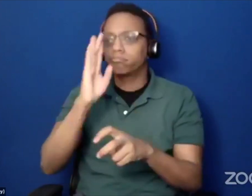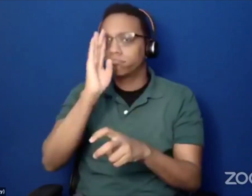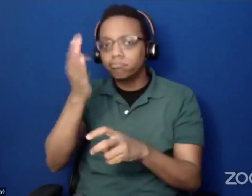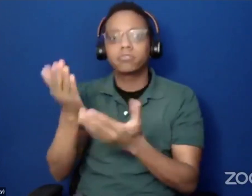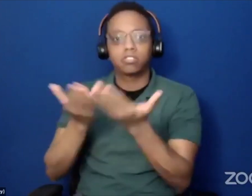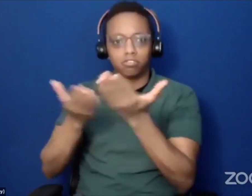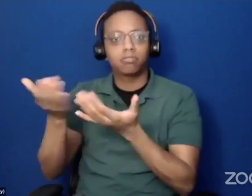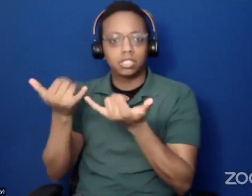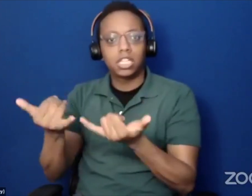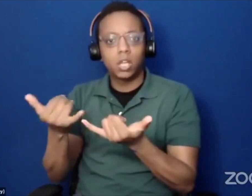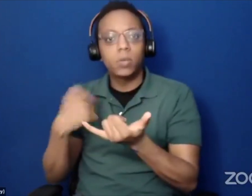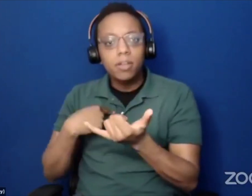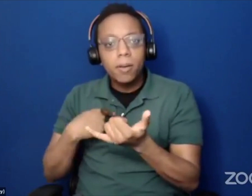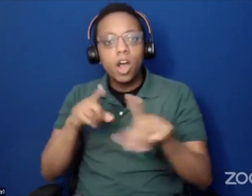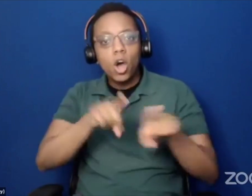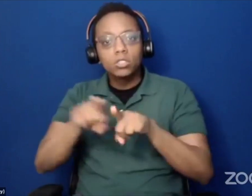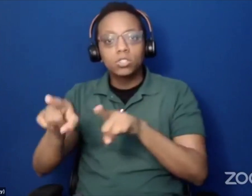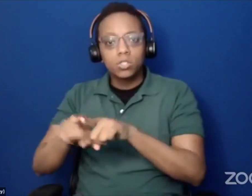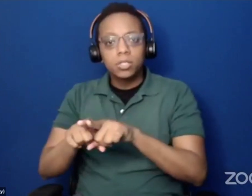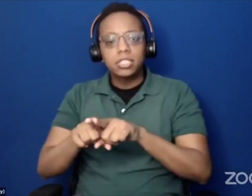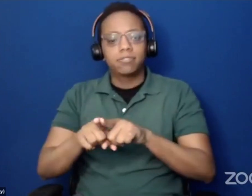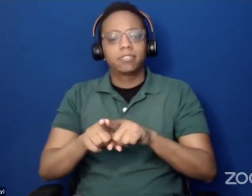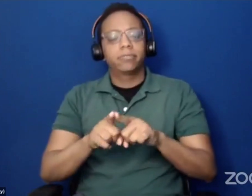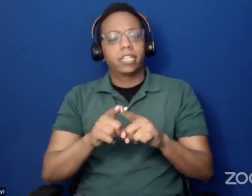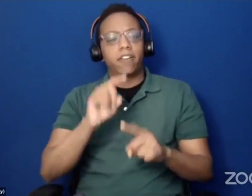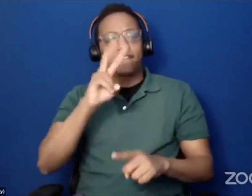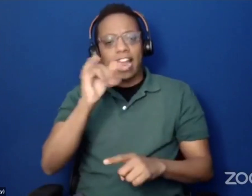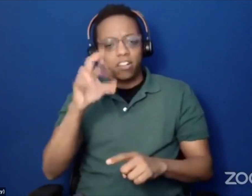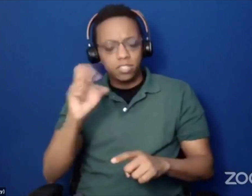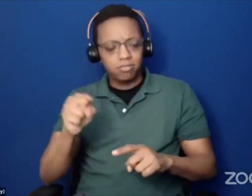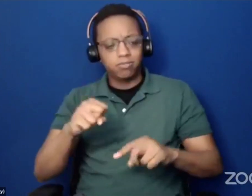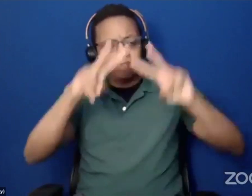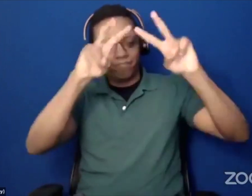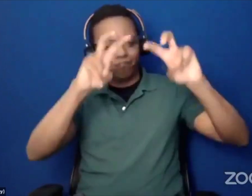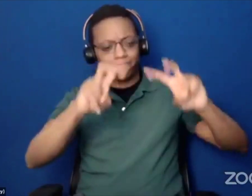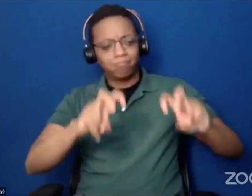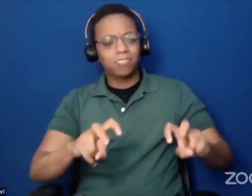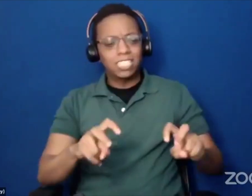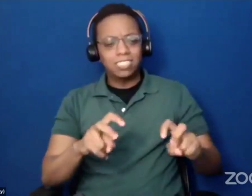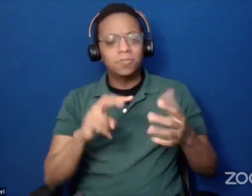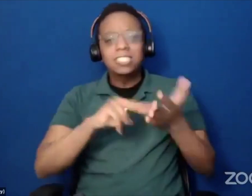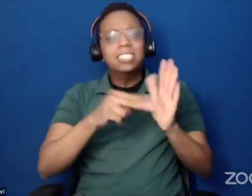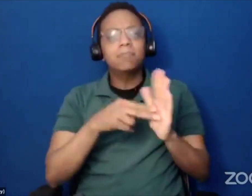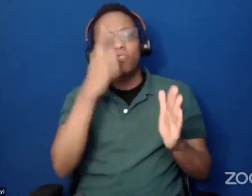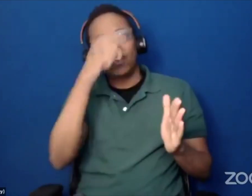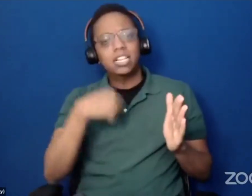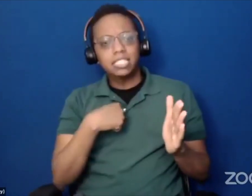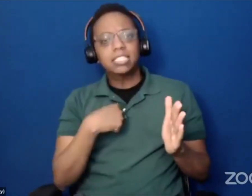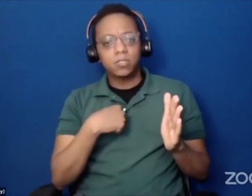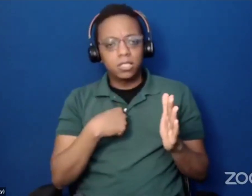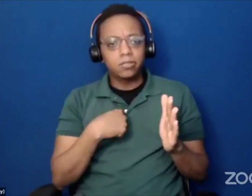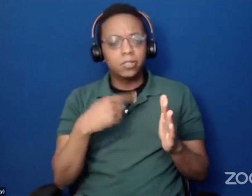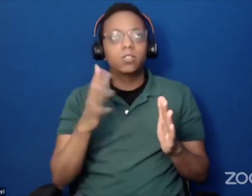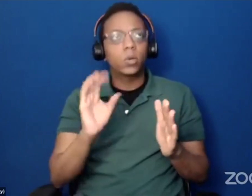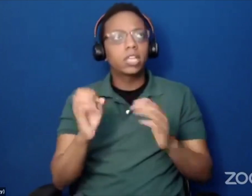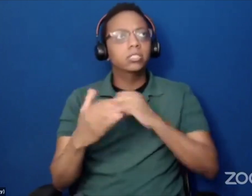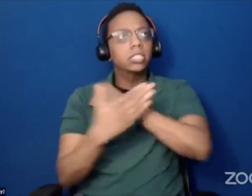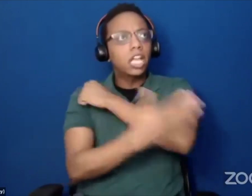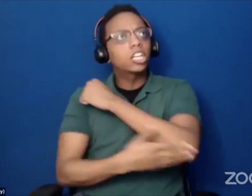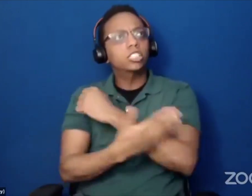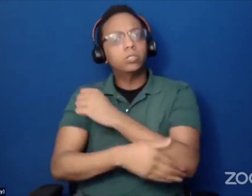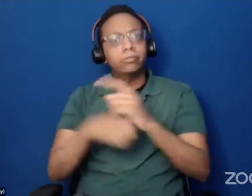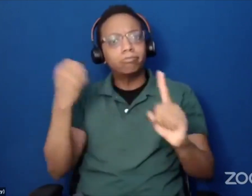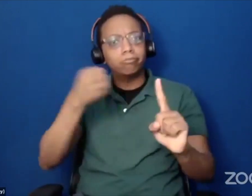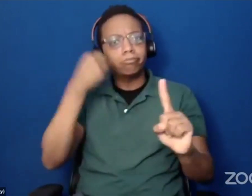with. We're dealing with a virus that has hit the nation and has hit the nation hard due to the failed leadership